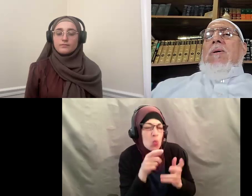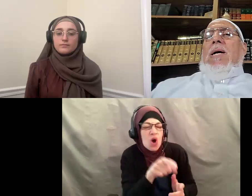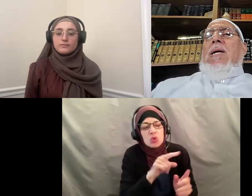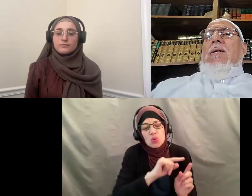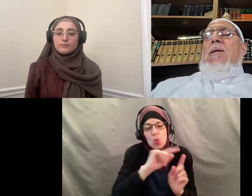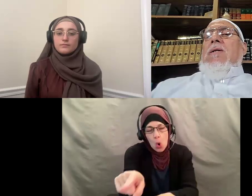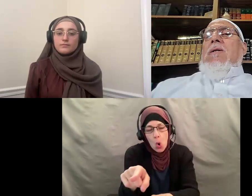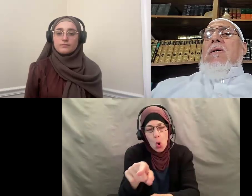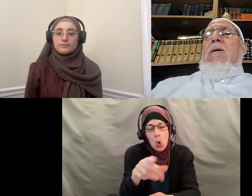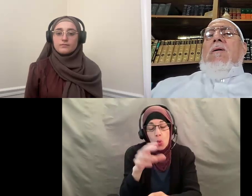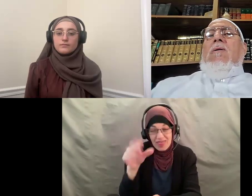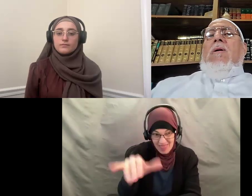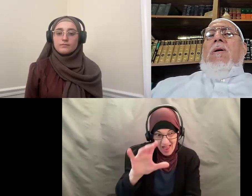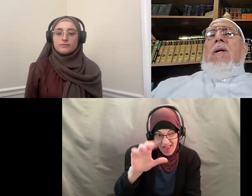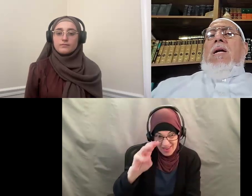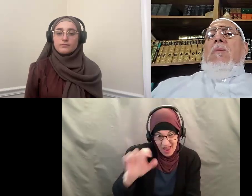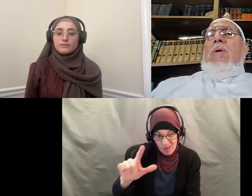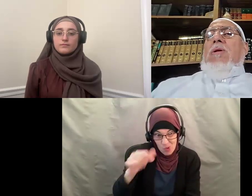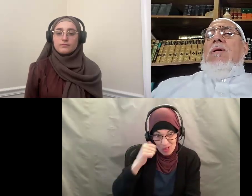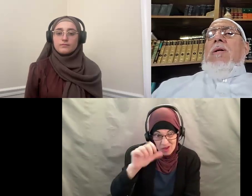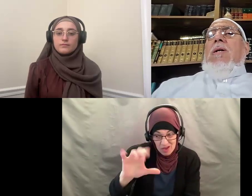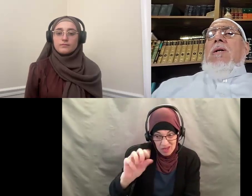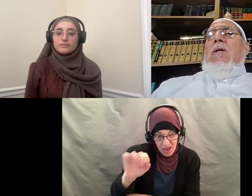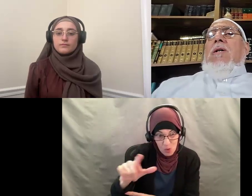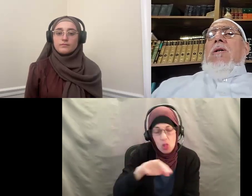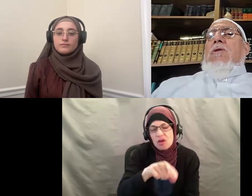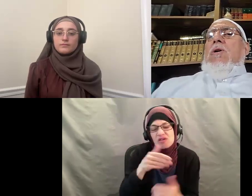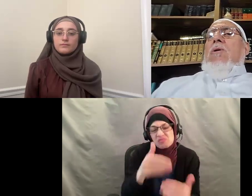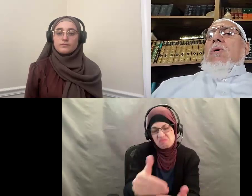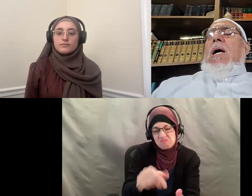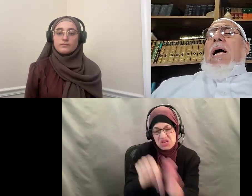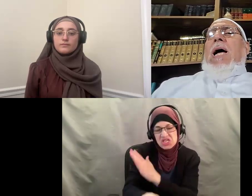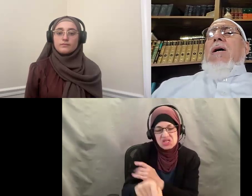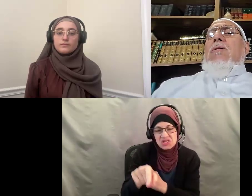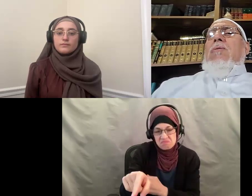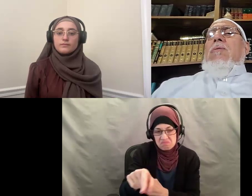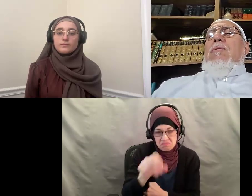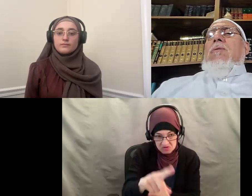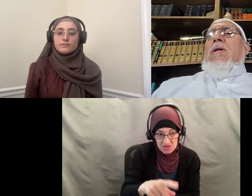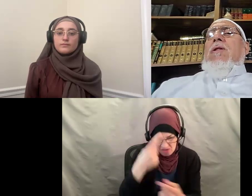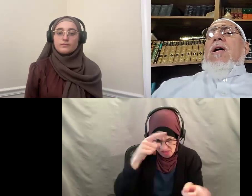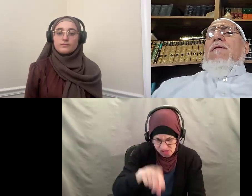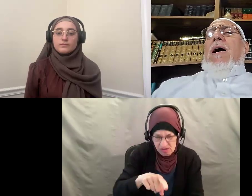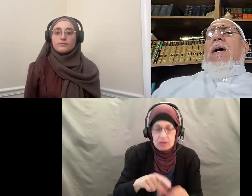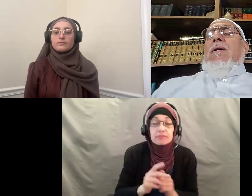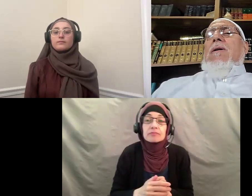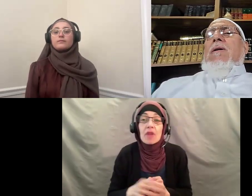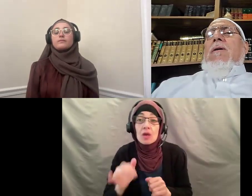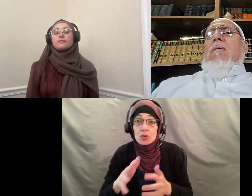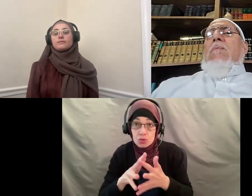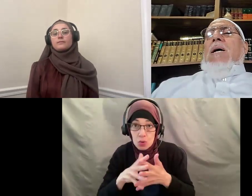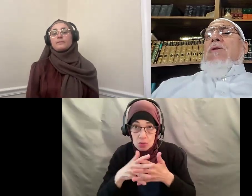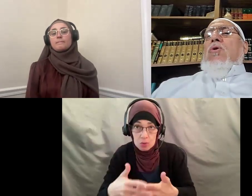Allah subhanahu wa ta'ala says in ayah number 30, so how did they